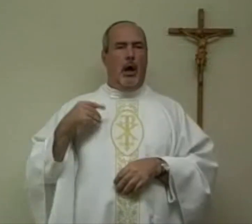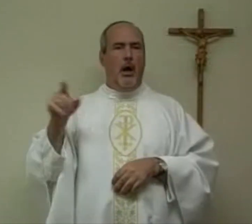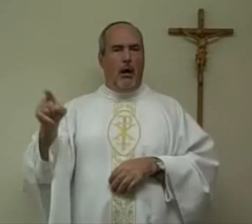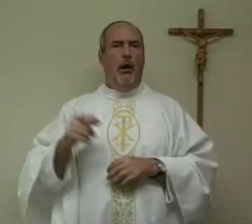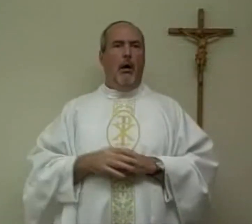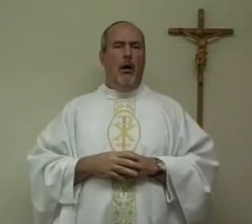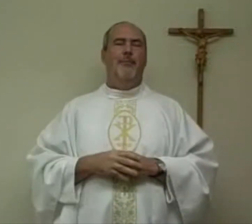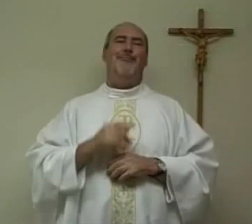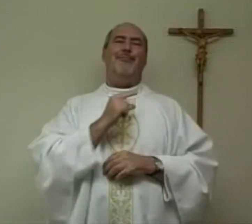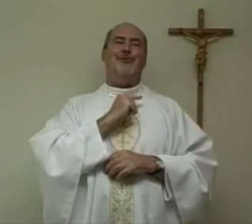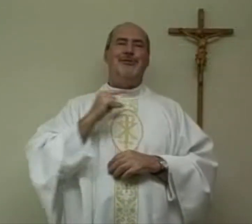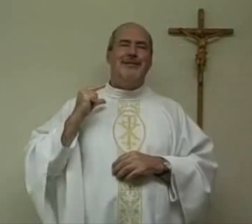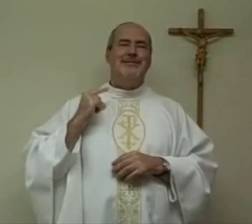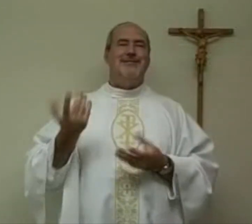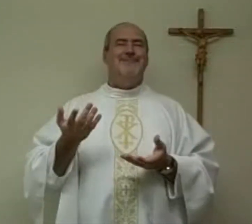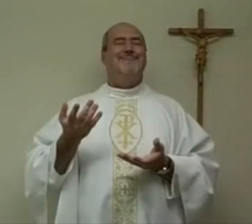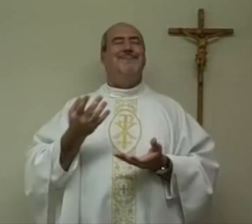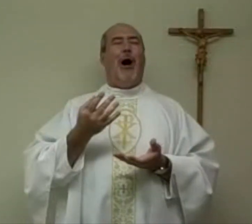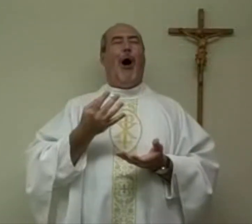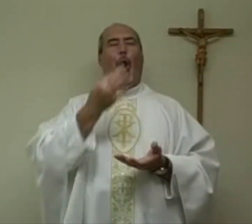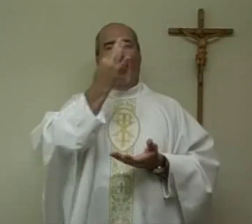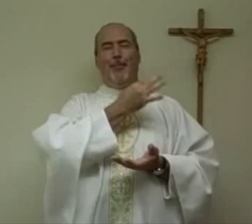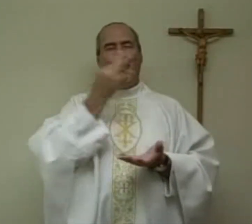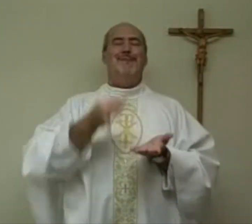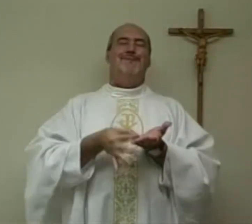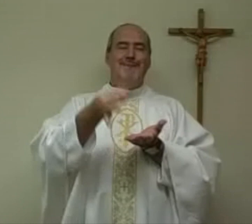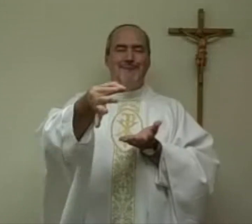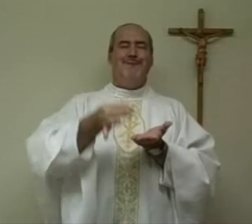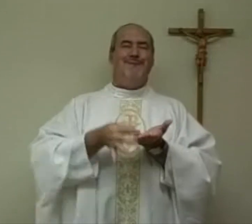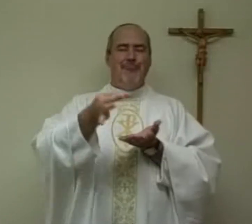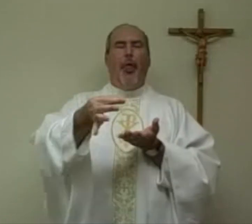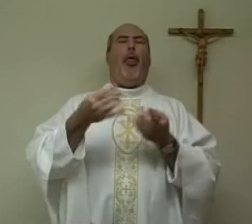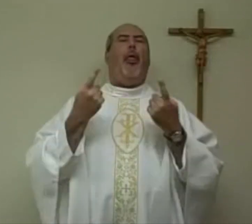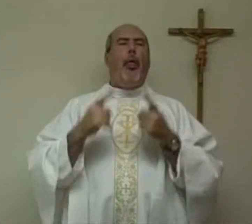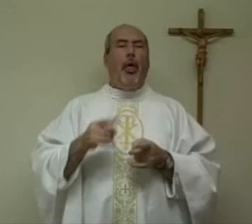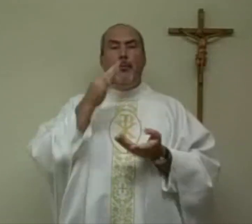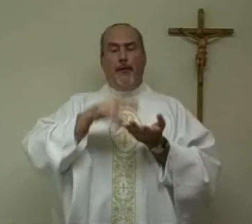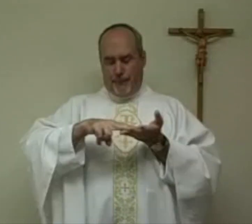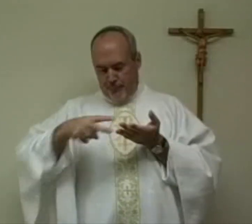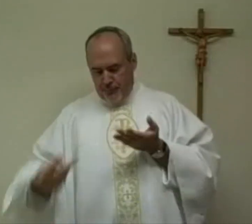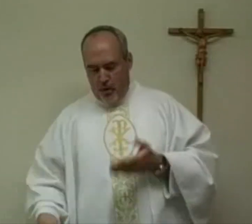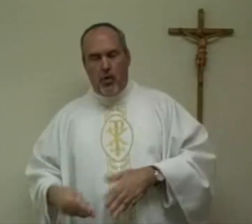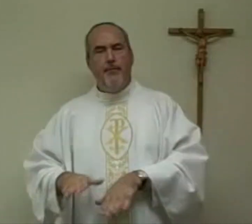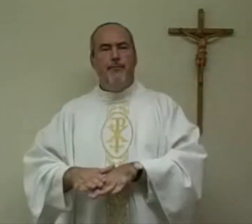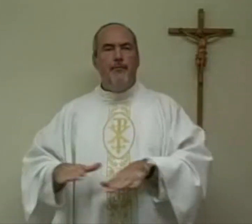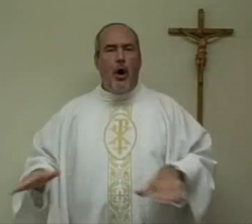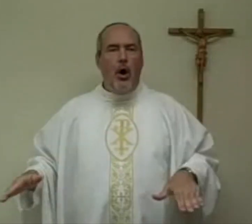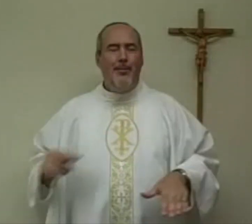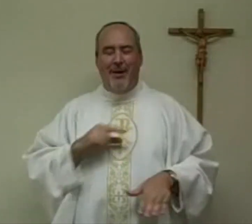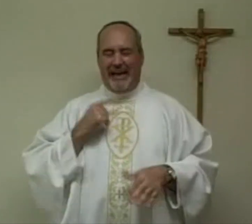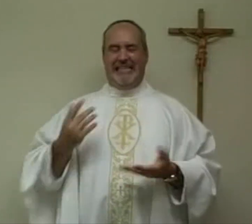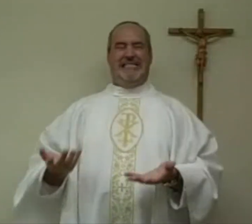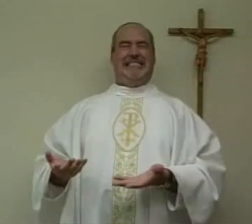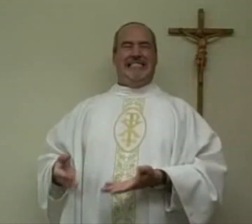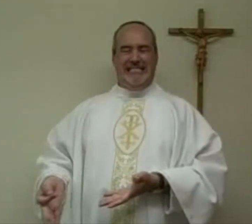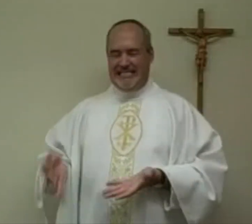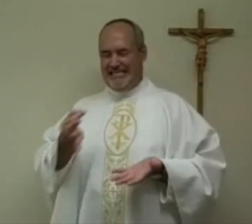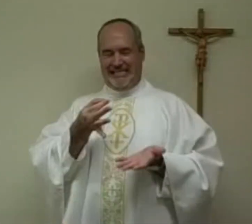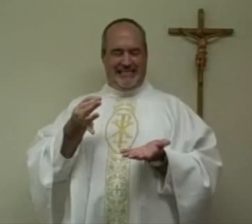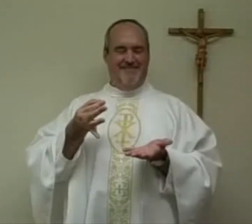long ago in Poland, a priest was celebrating communion and a wafer fell on the floor,